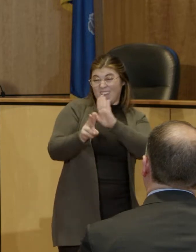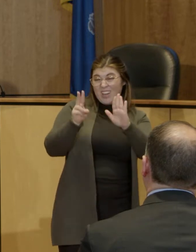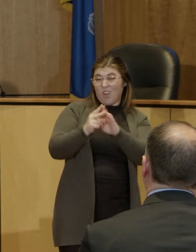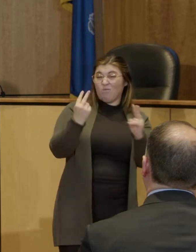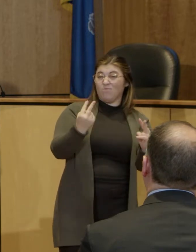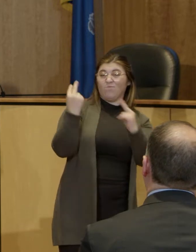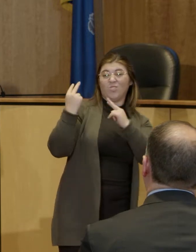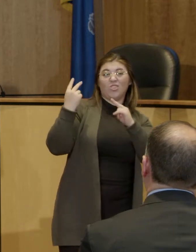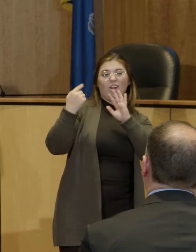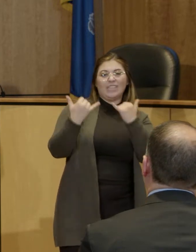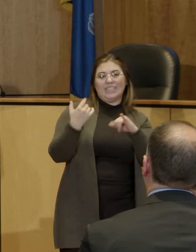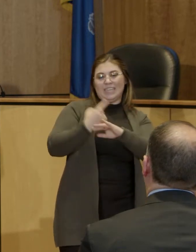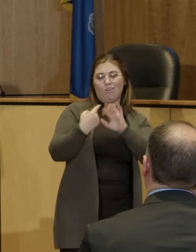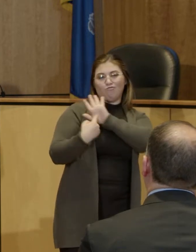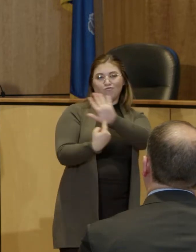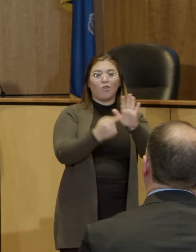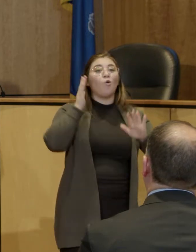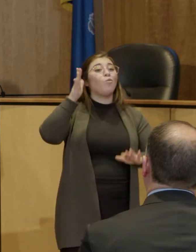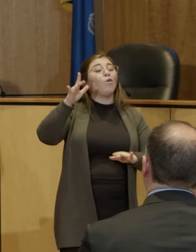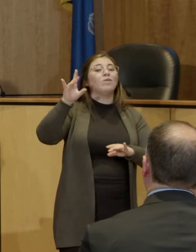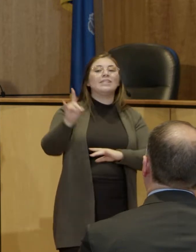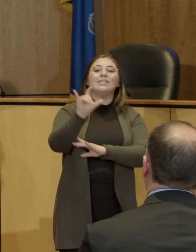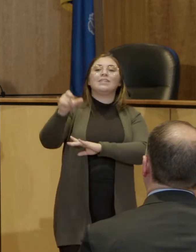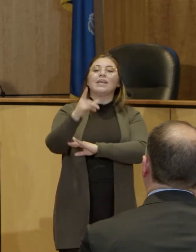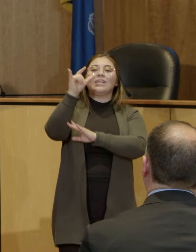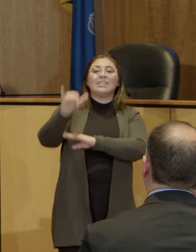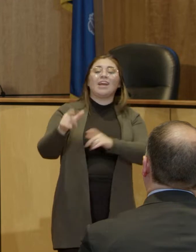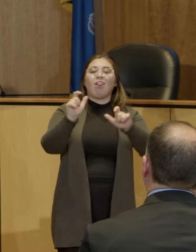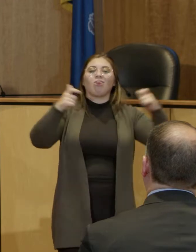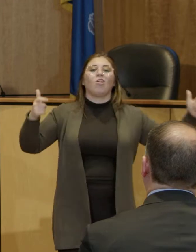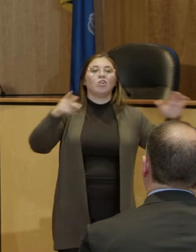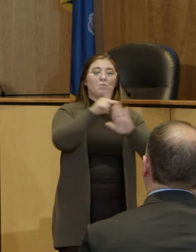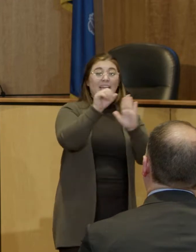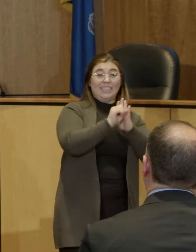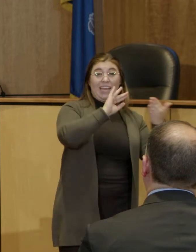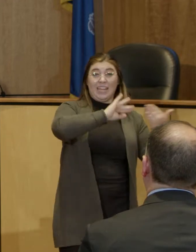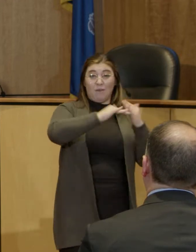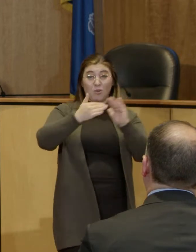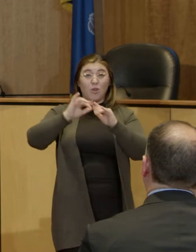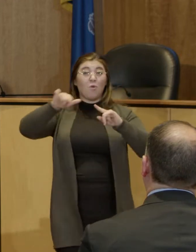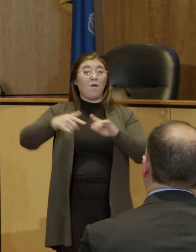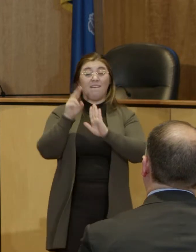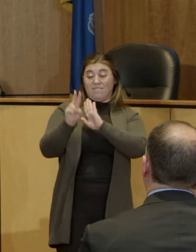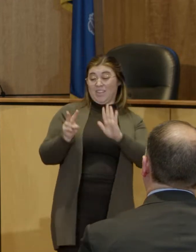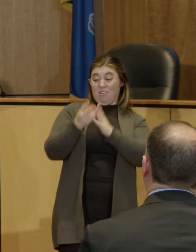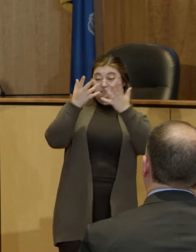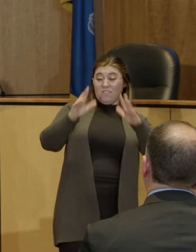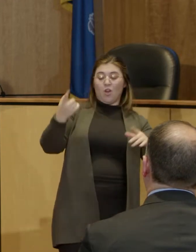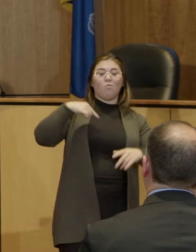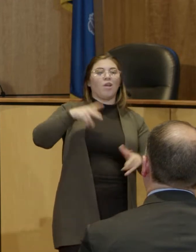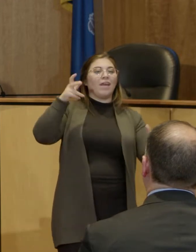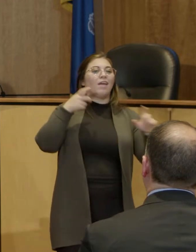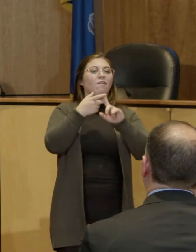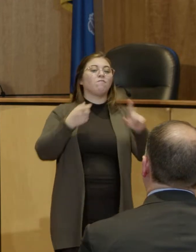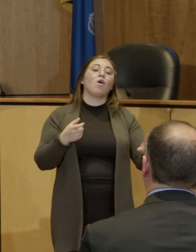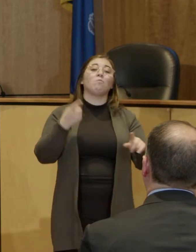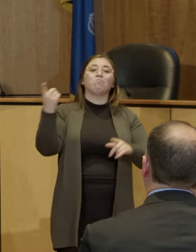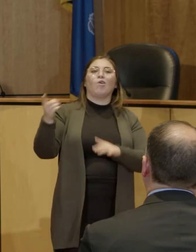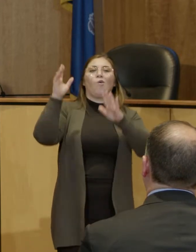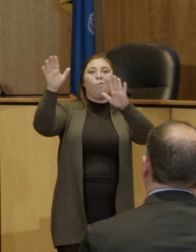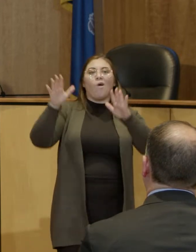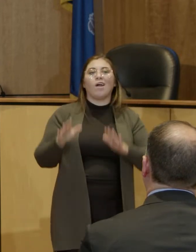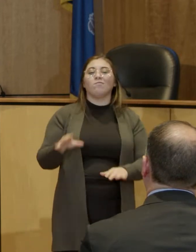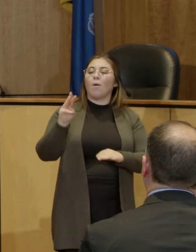we'll be able to share with you today on dignity and the larger Penn State community. After the video, we'll also get to hear from our